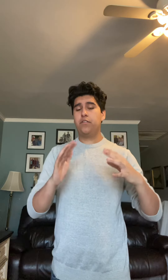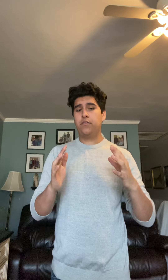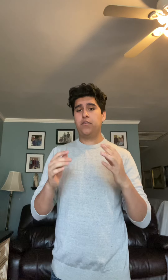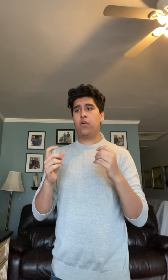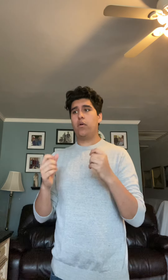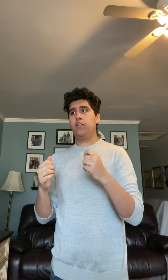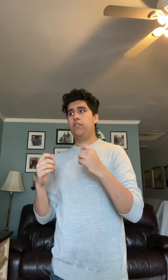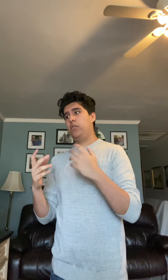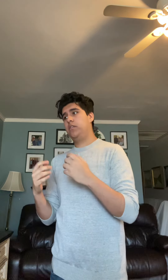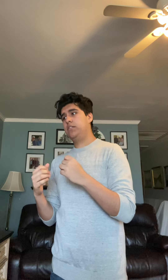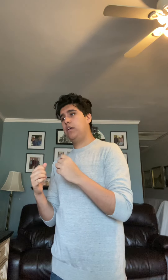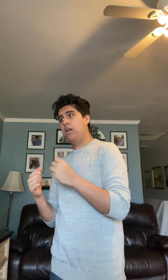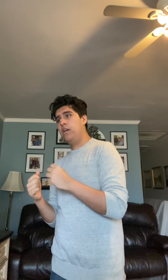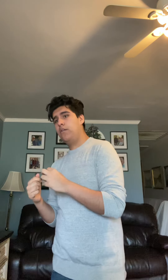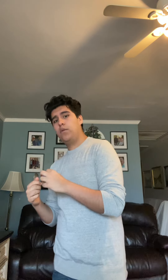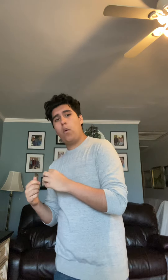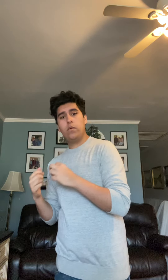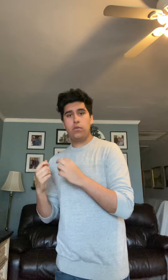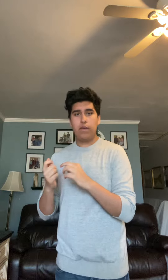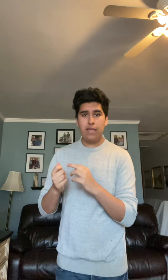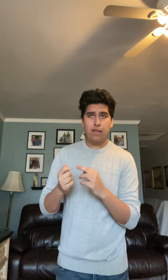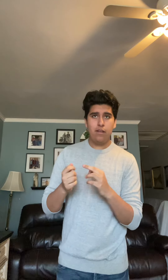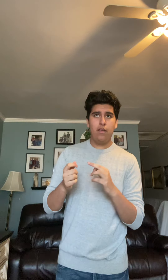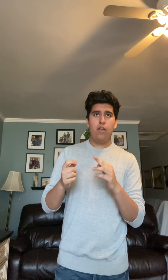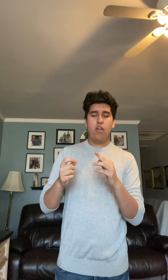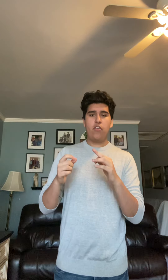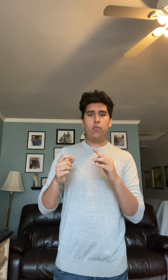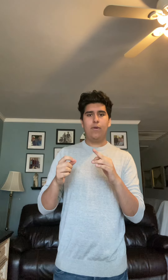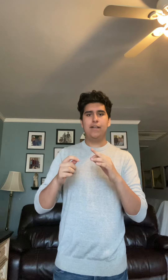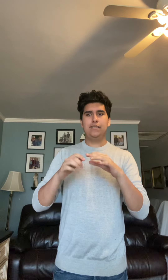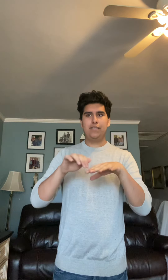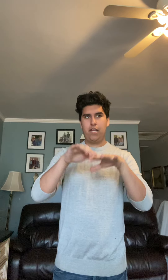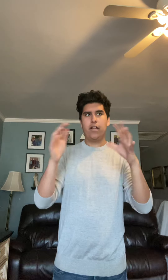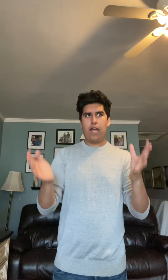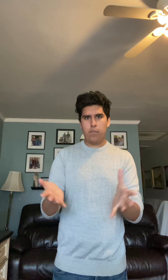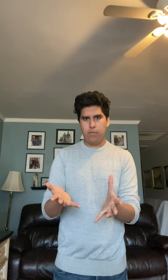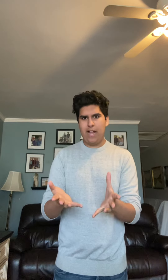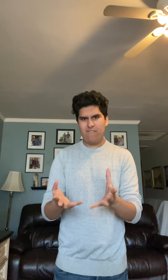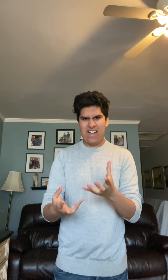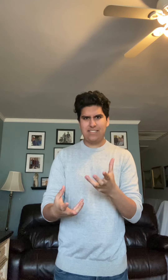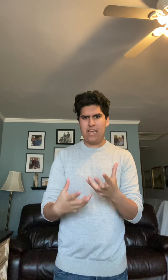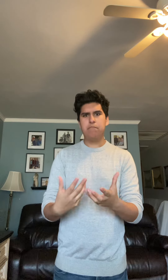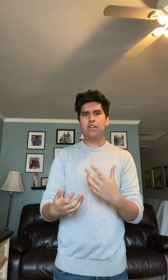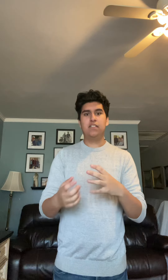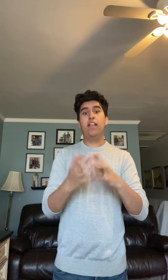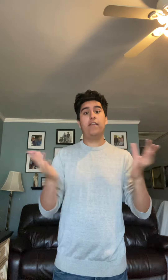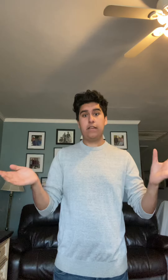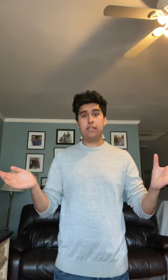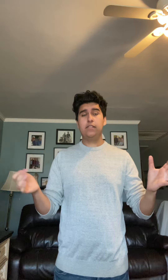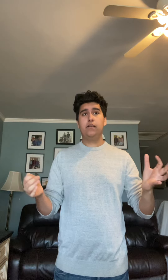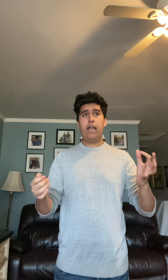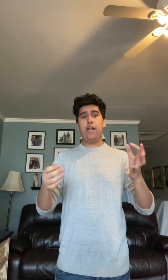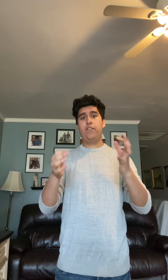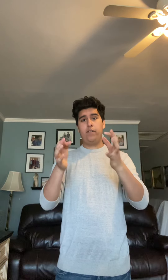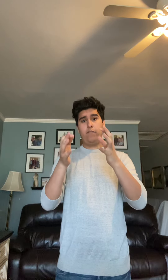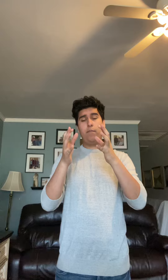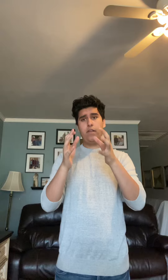universe according to the Norse. So to begin, there was the Gungap, the black, vast emptiness, nothingness. And from the